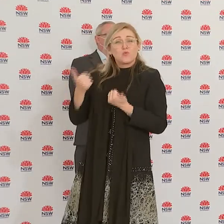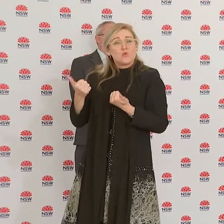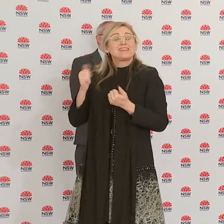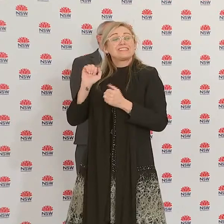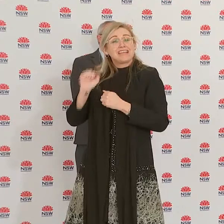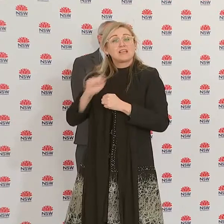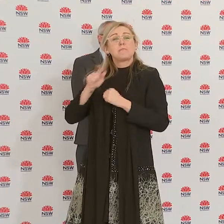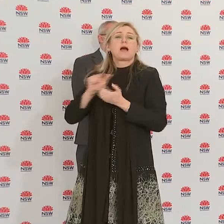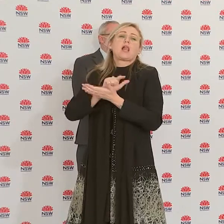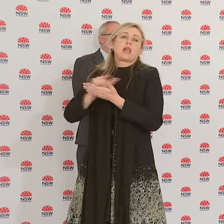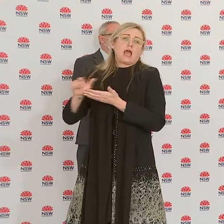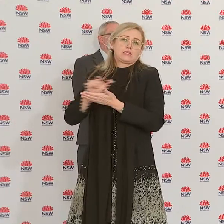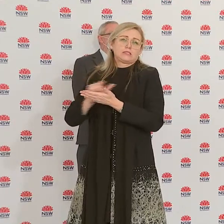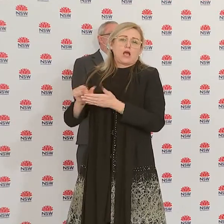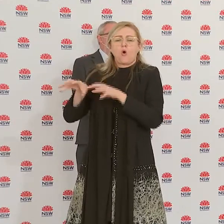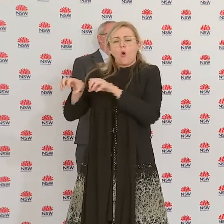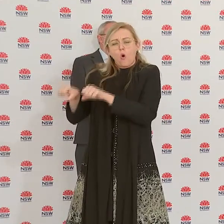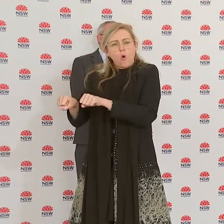appreciate,